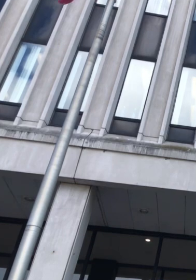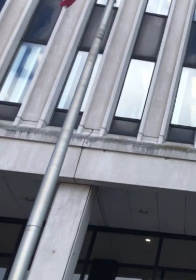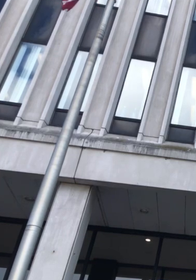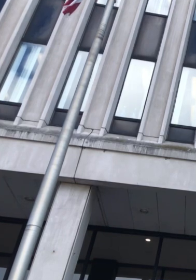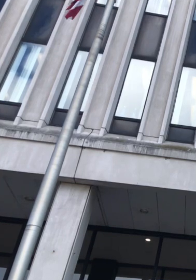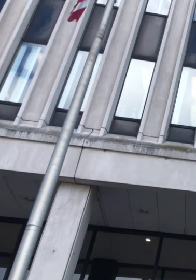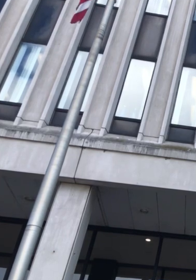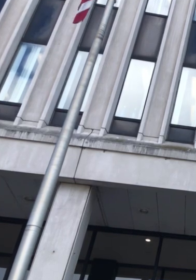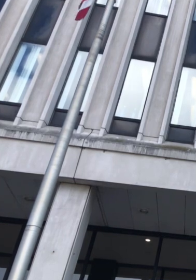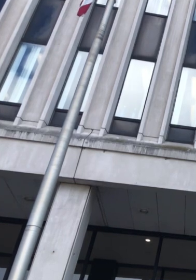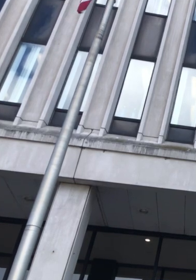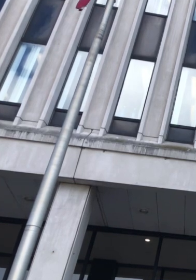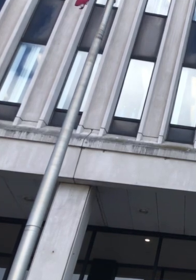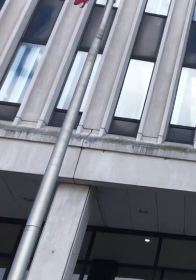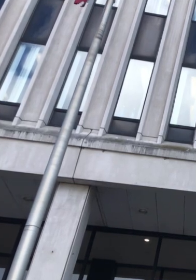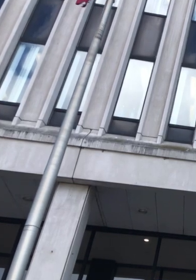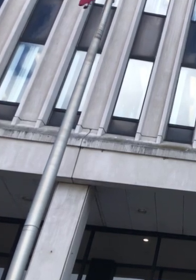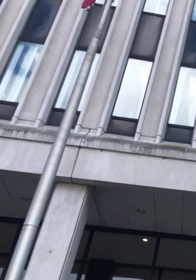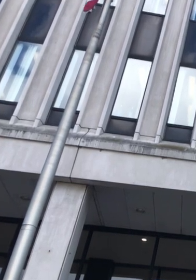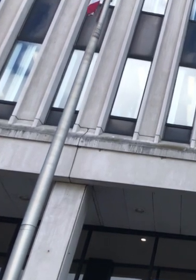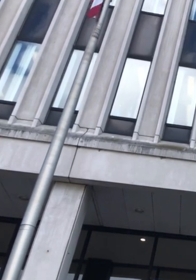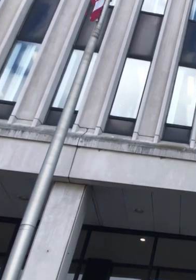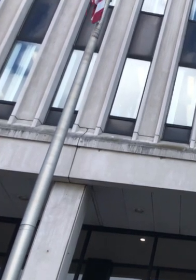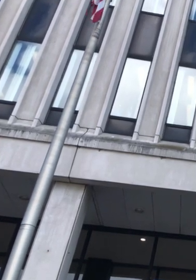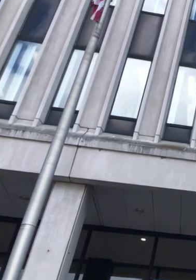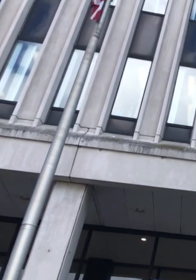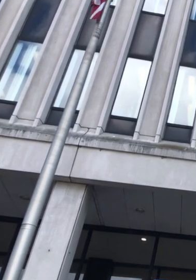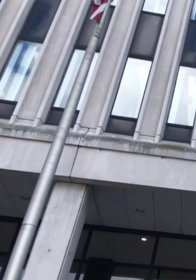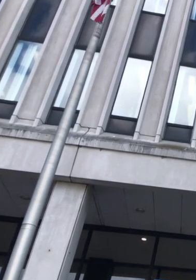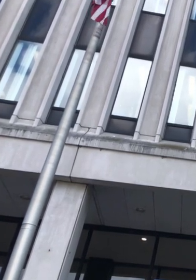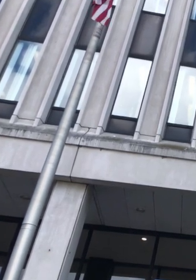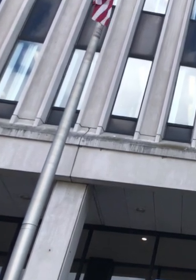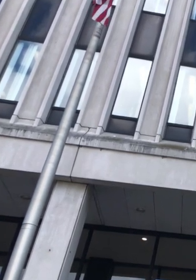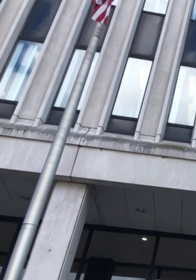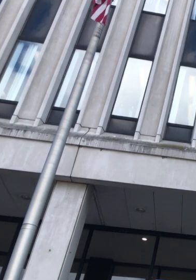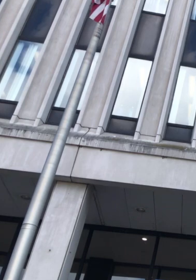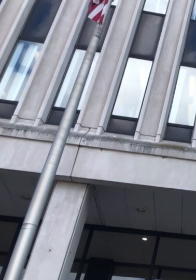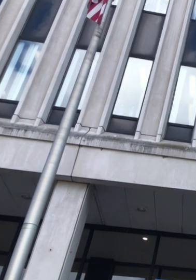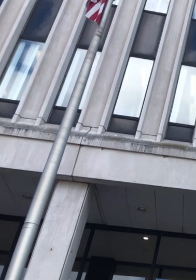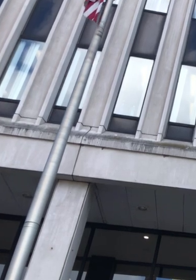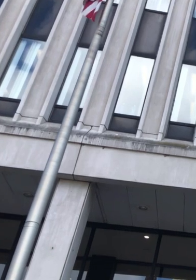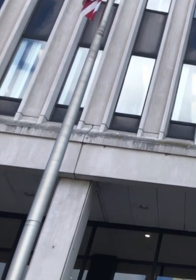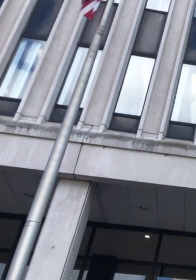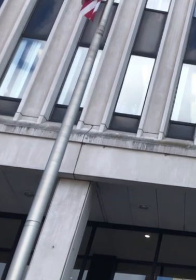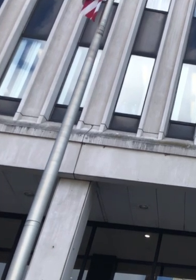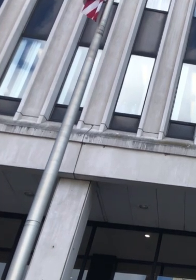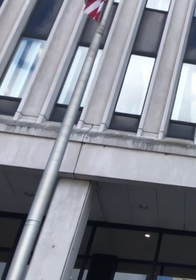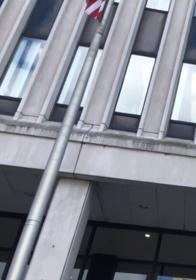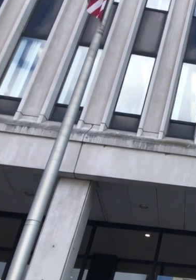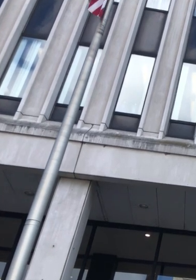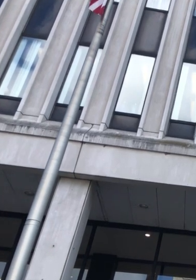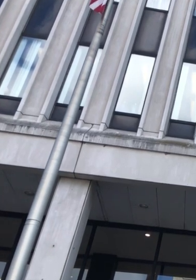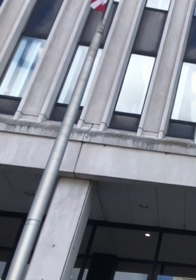seas. I am strong when I am on your